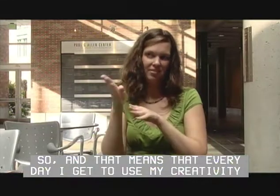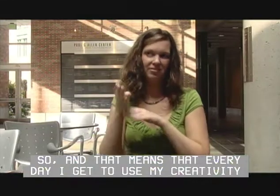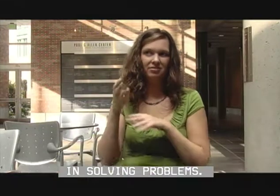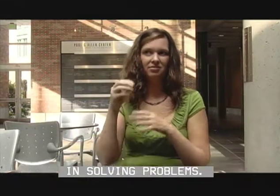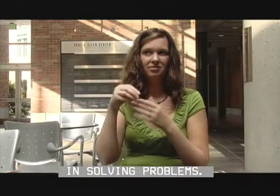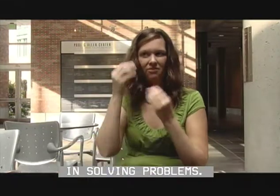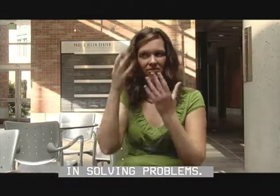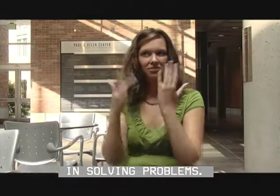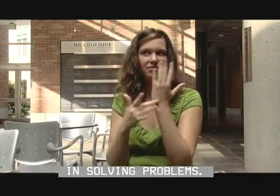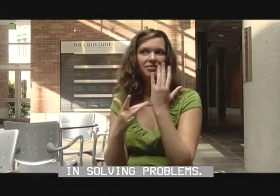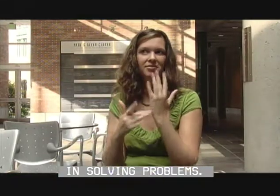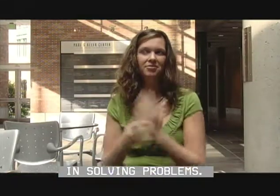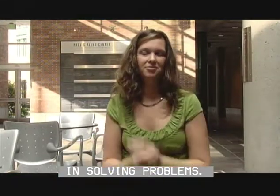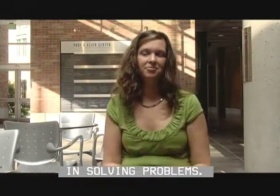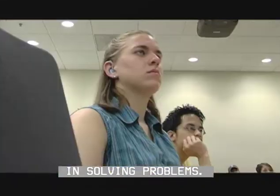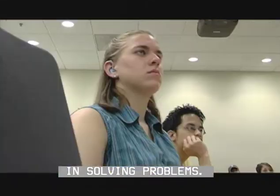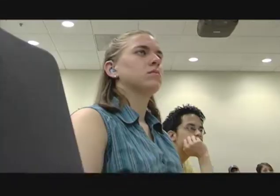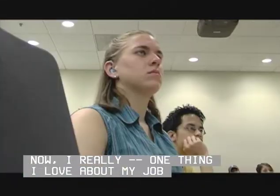my creativity in solving problems. Now,